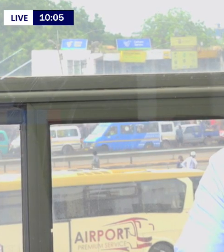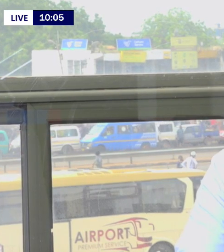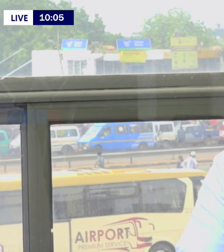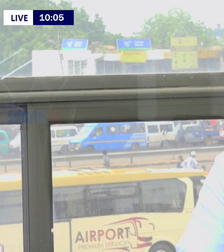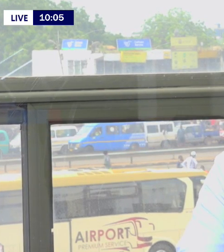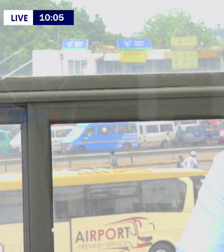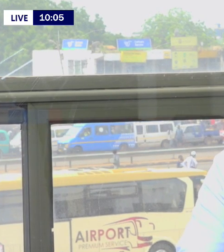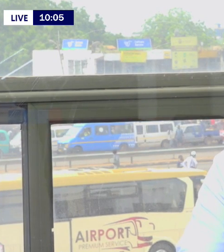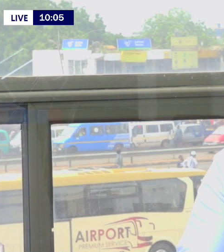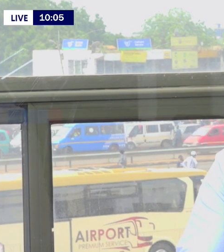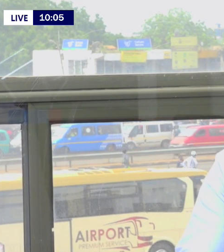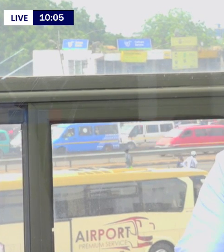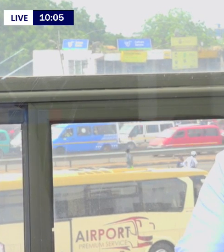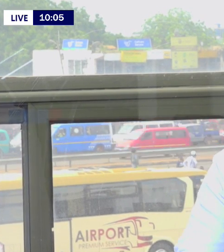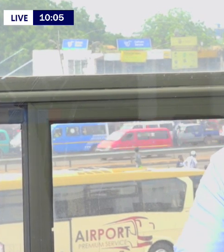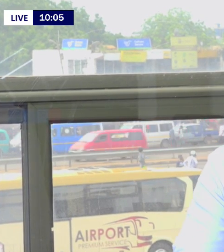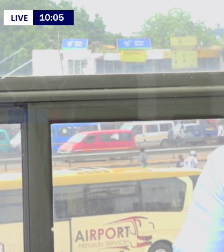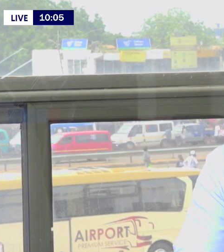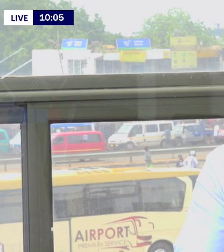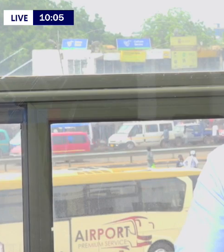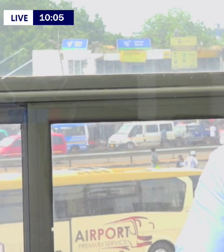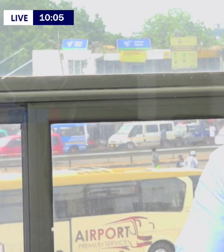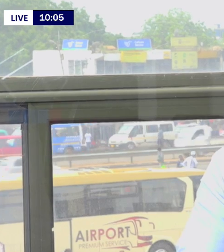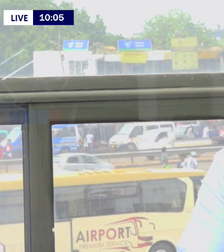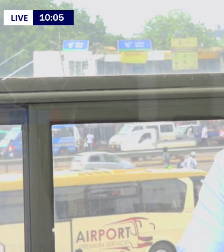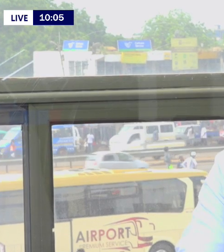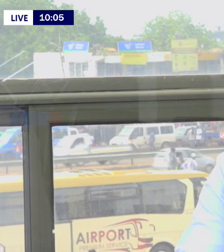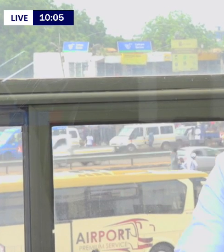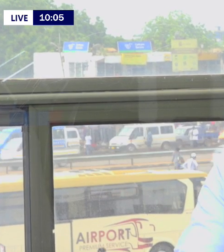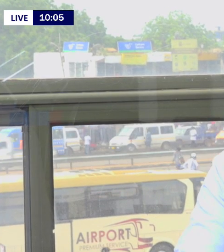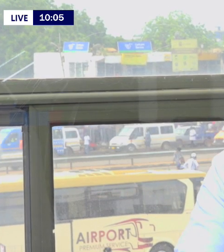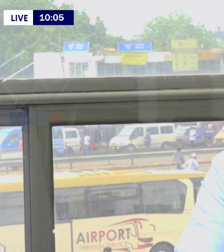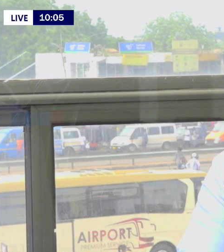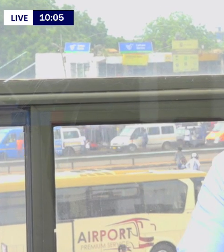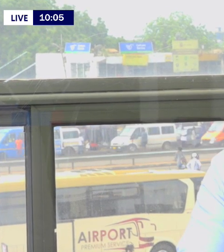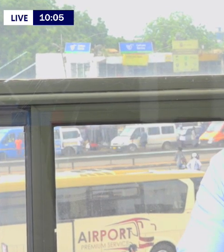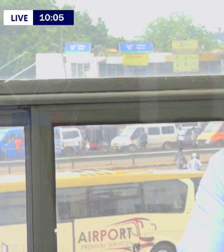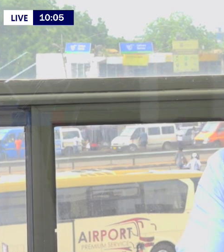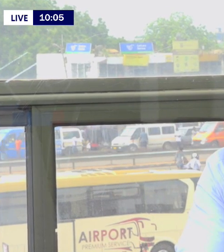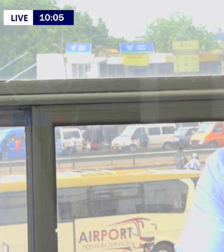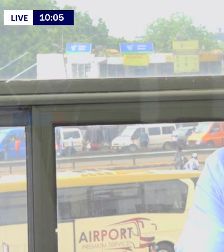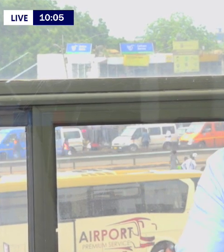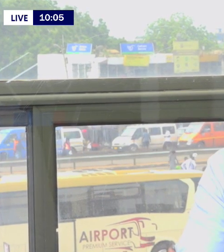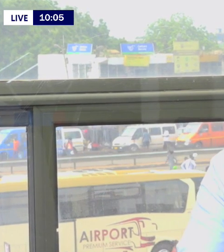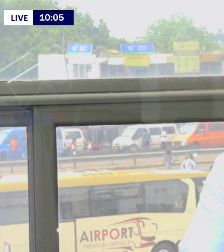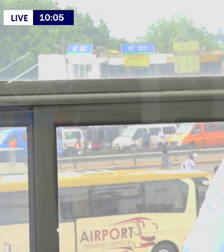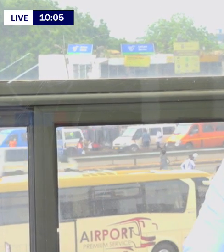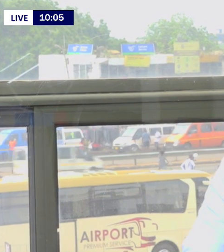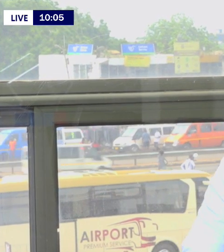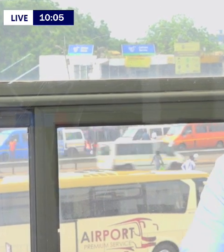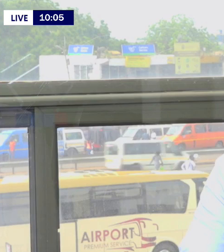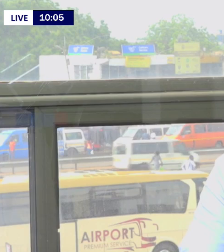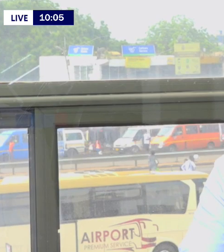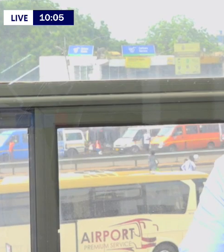no ye pew ade no wa ha ene ye ababet na se se edim pa ebo e ta e chiri se ye benya